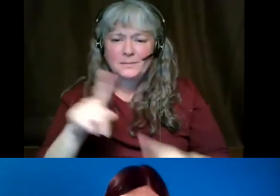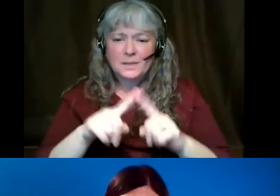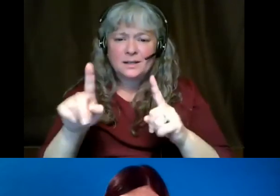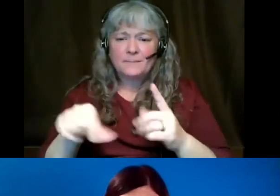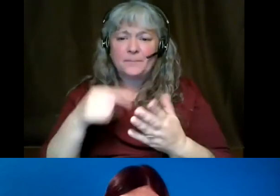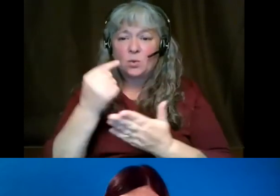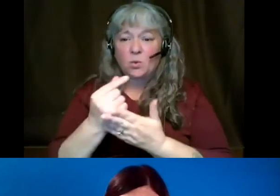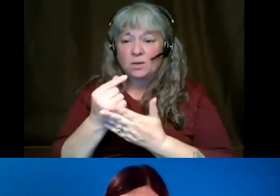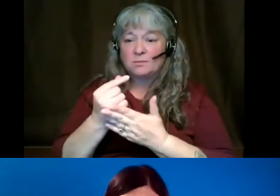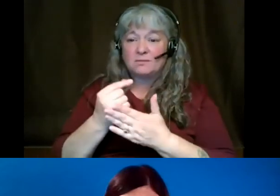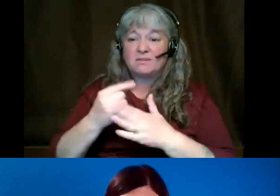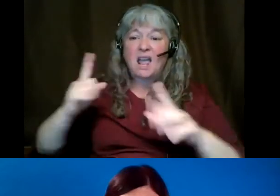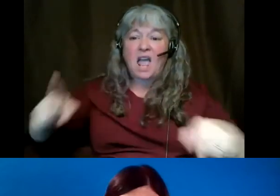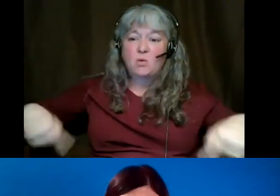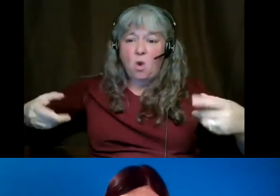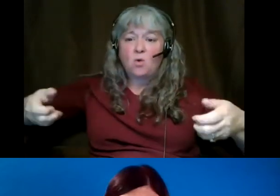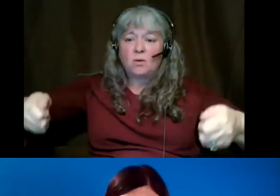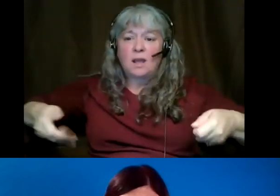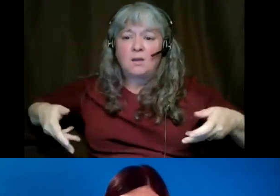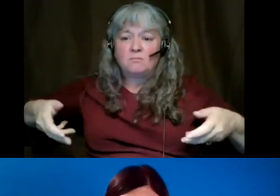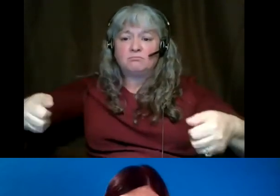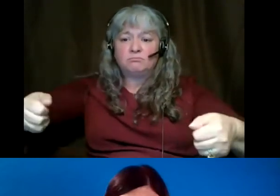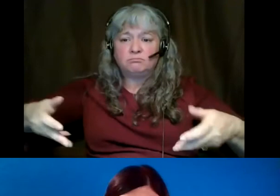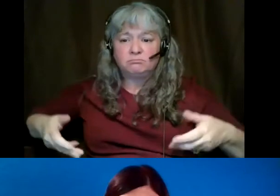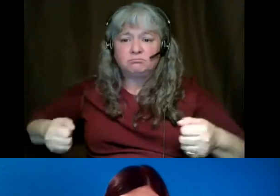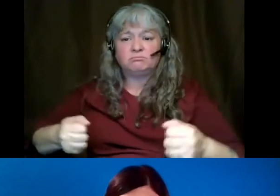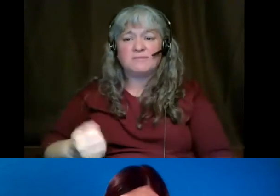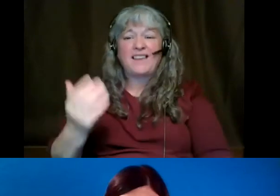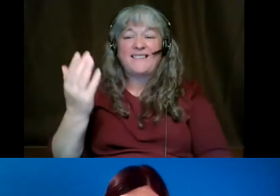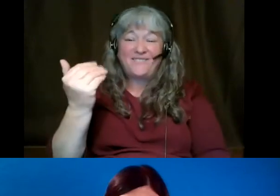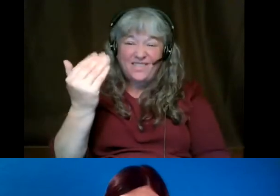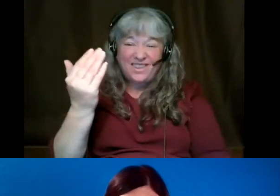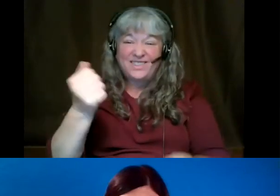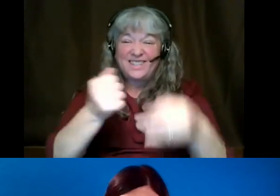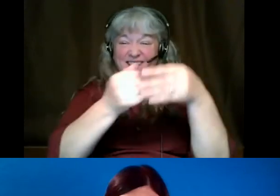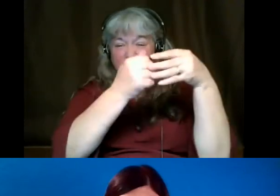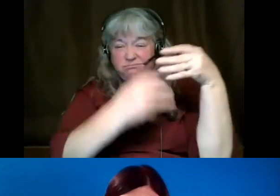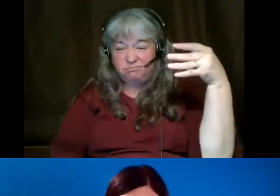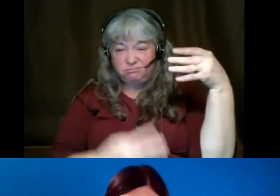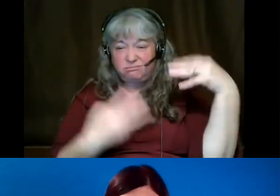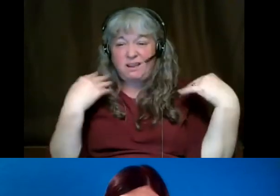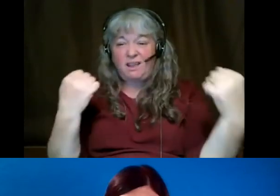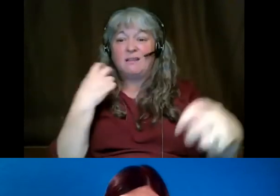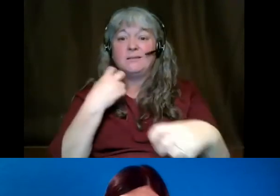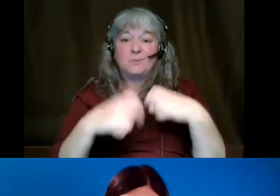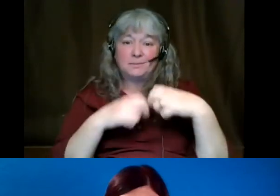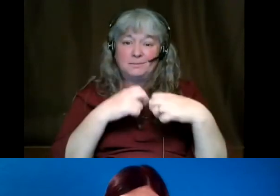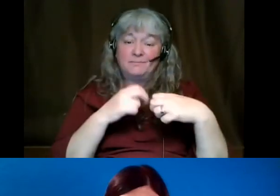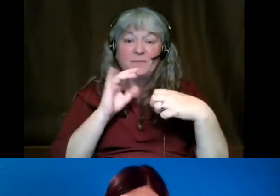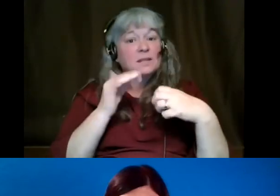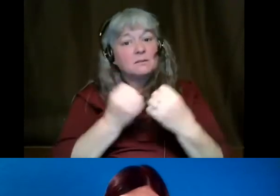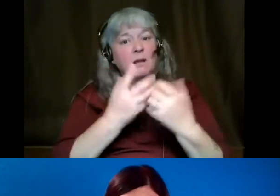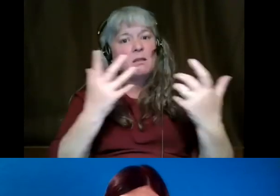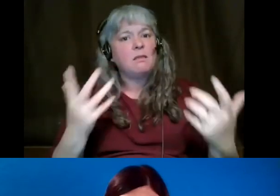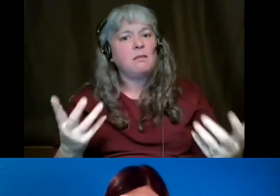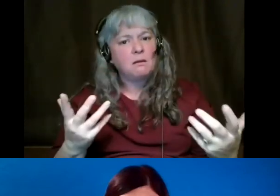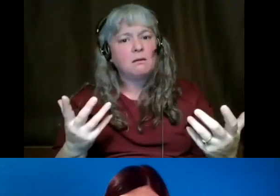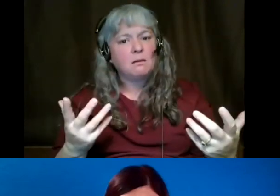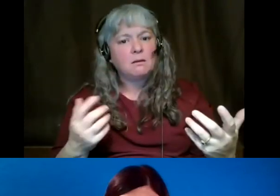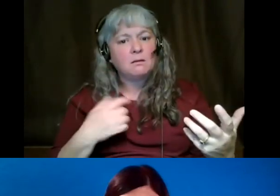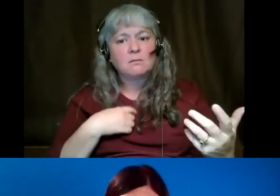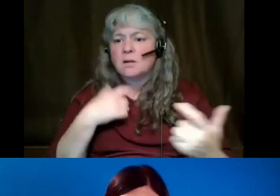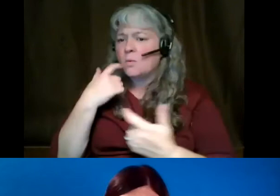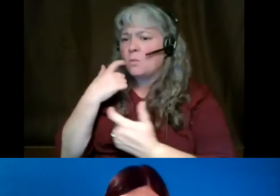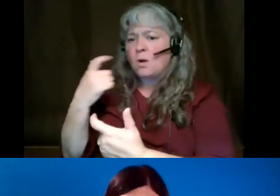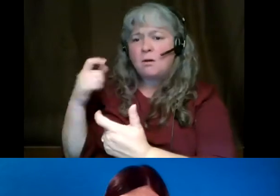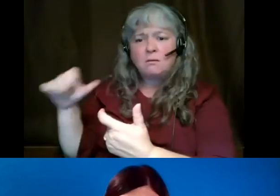out with 15 health problems. That's a lot to handle. And I watched a family